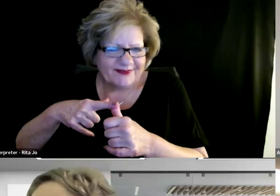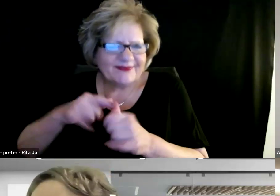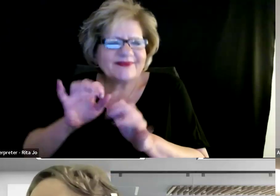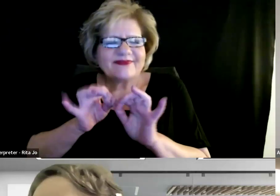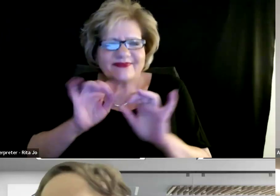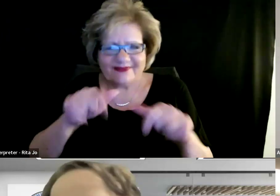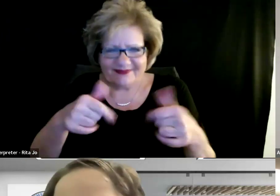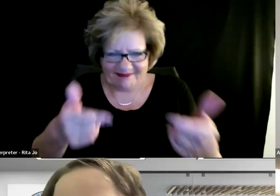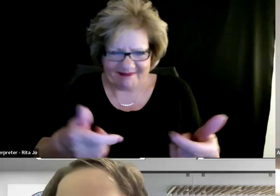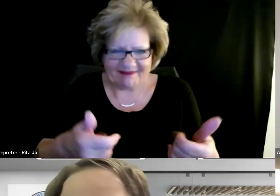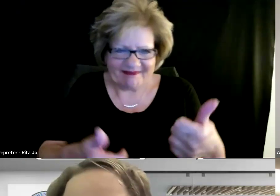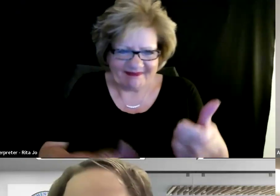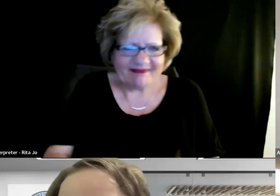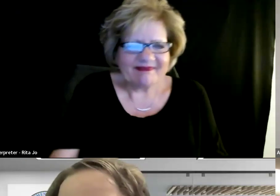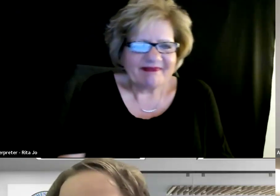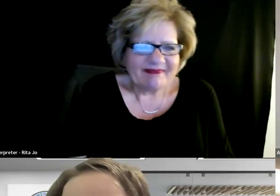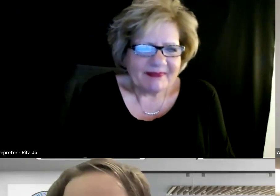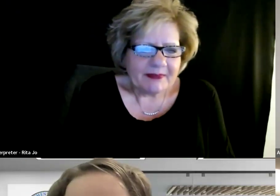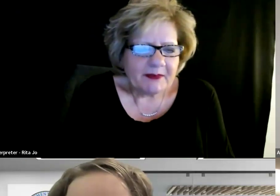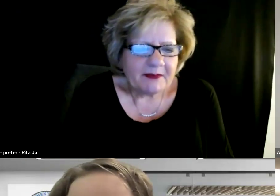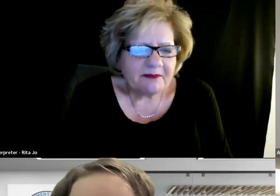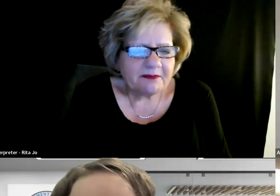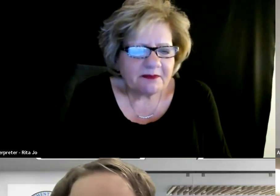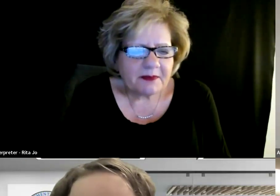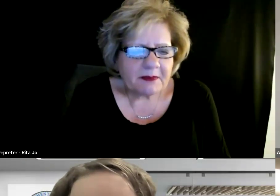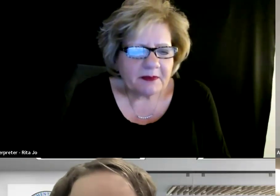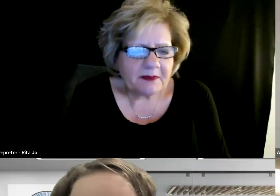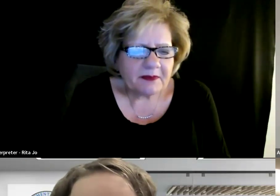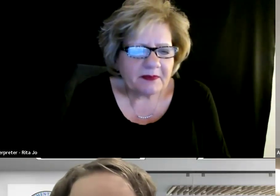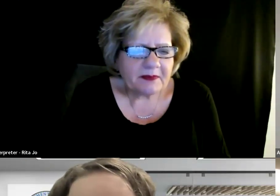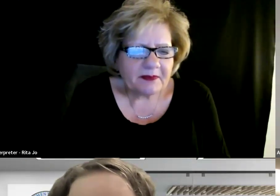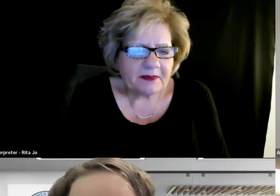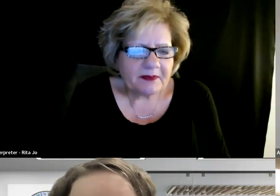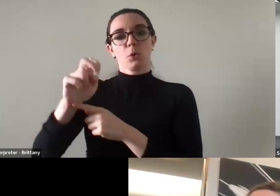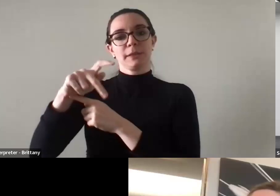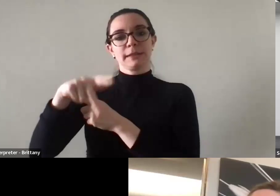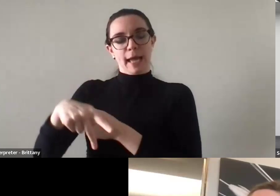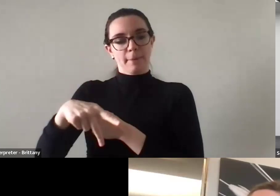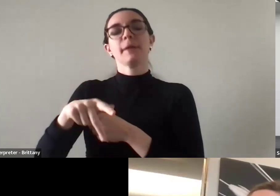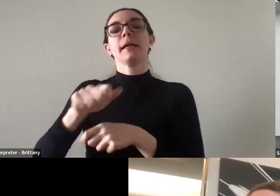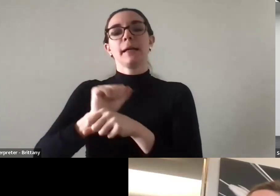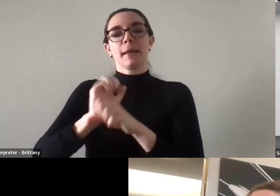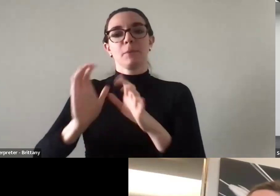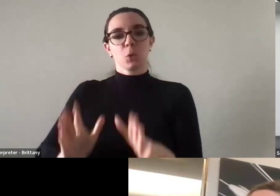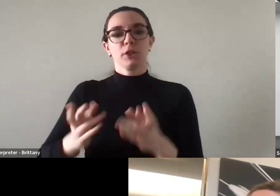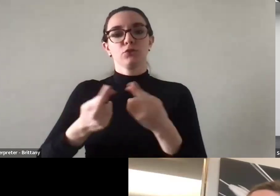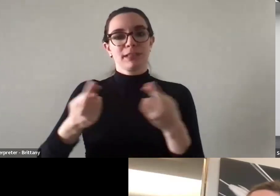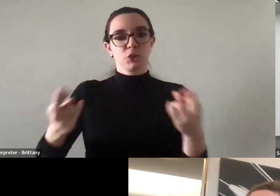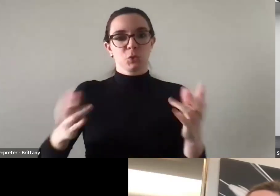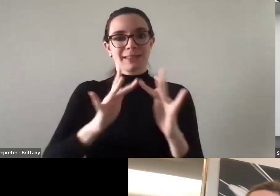neurodiversity and then overall, is that we also have resources from our ODEP Employer Assistance and Resource Network on Disability Inclusion, or